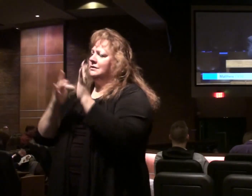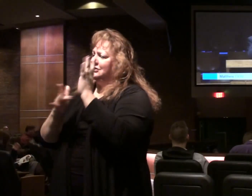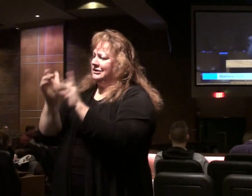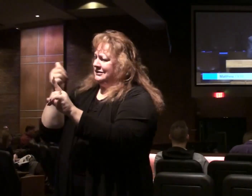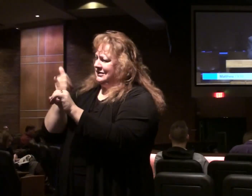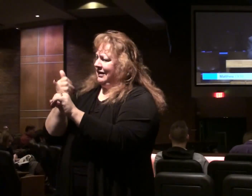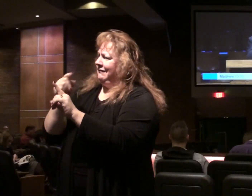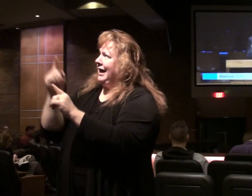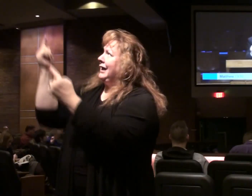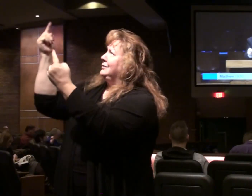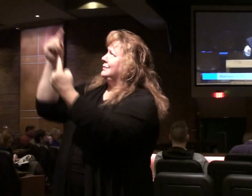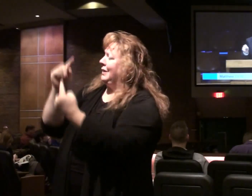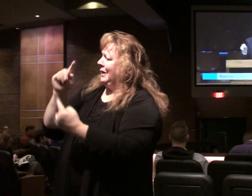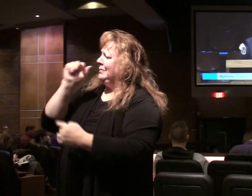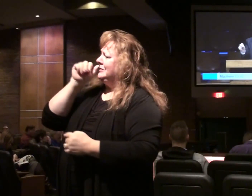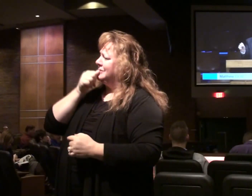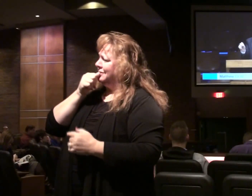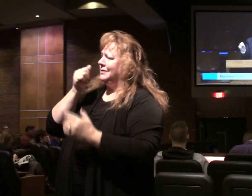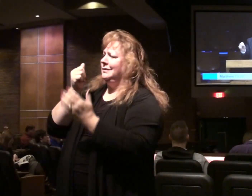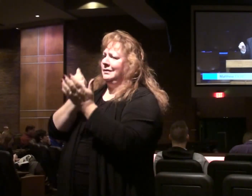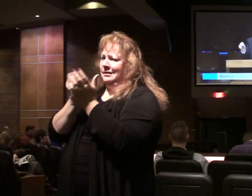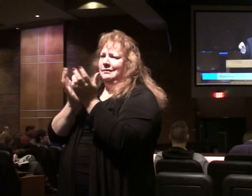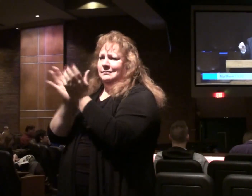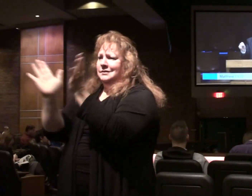had to come and suffer and die.